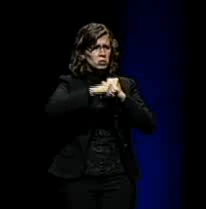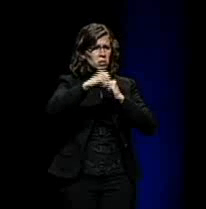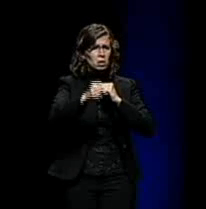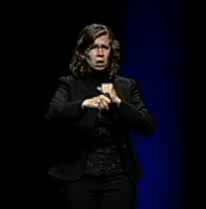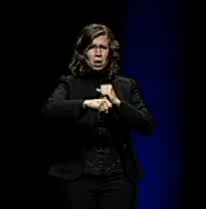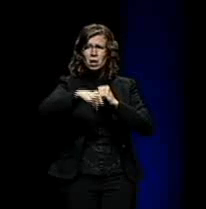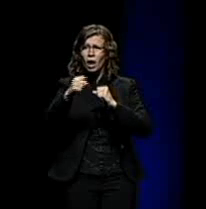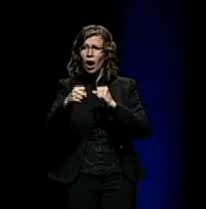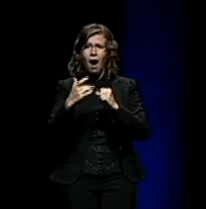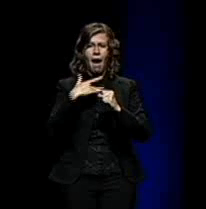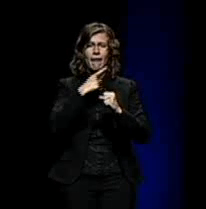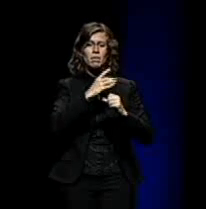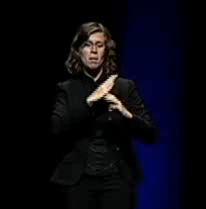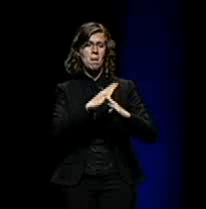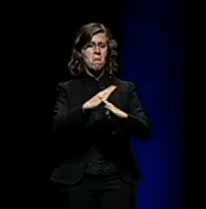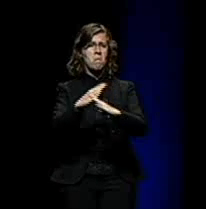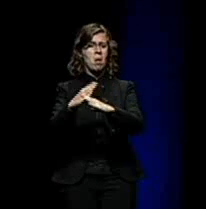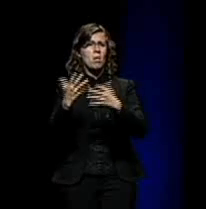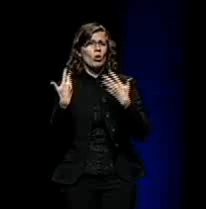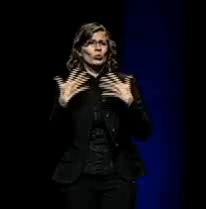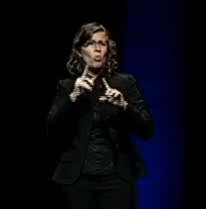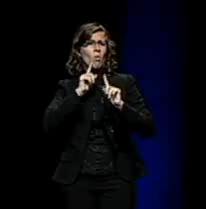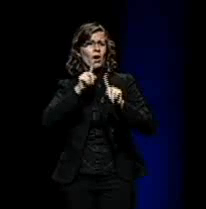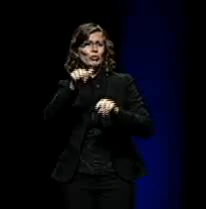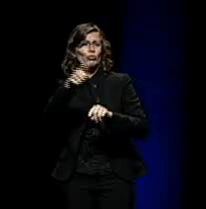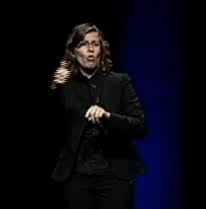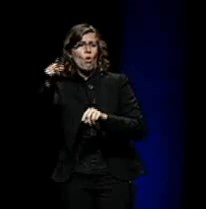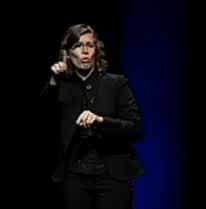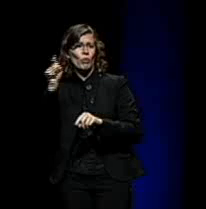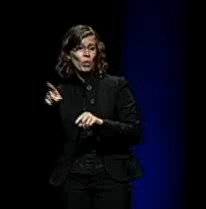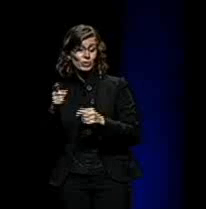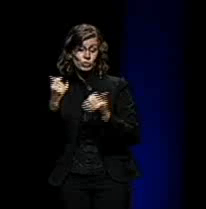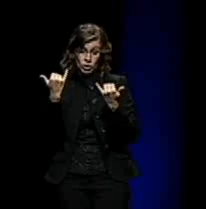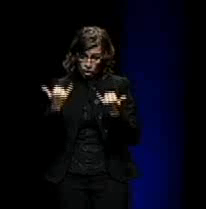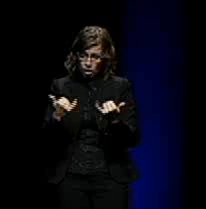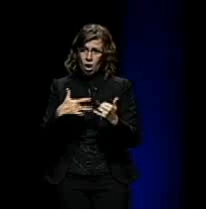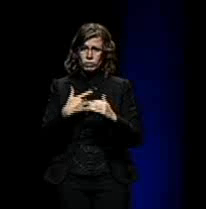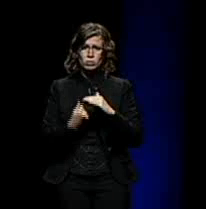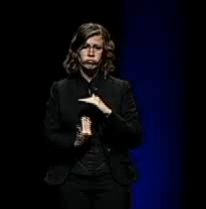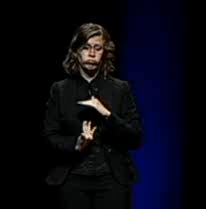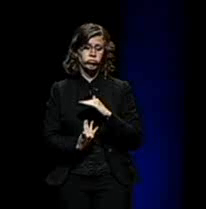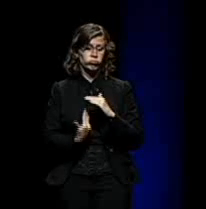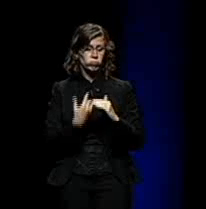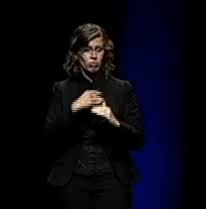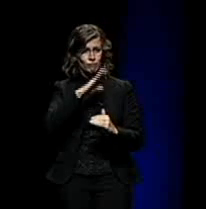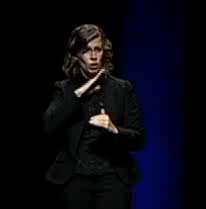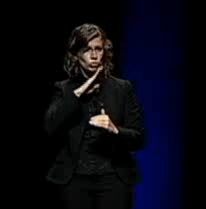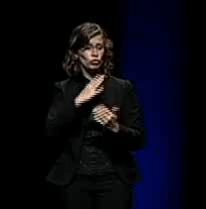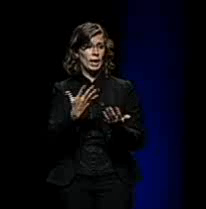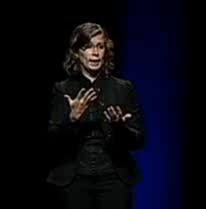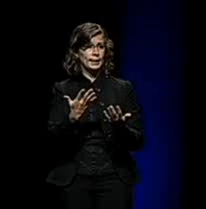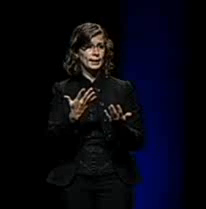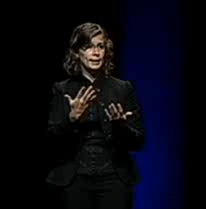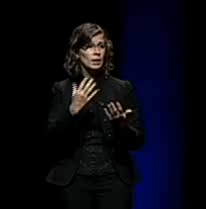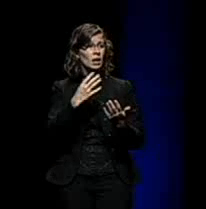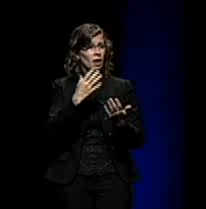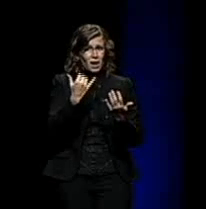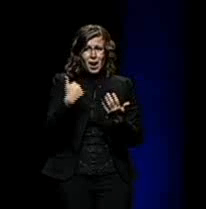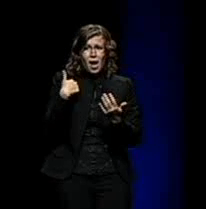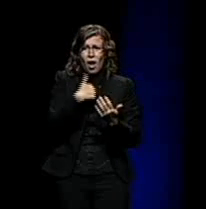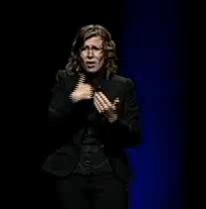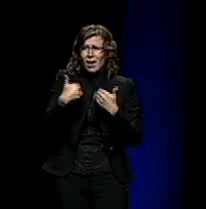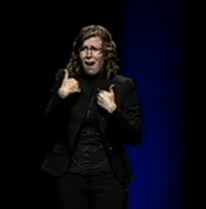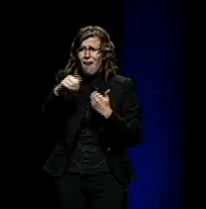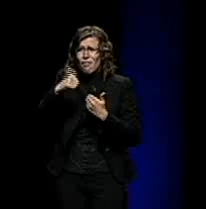answer other questions. My frustration level now with this meeting and process is extreme. We have questions with other parts